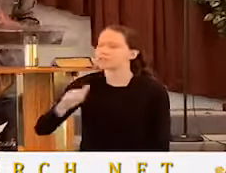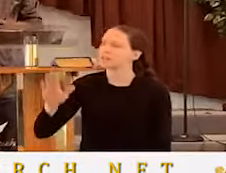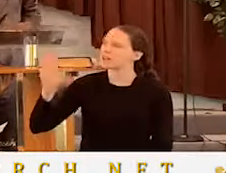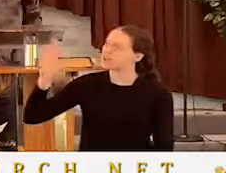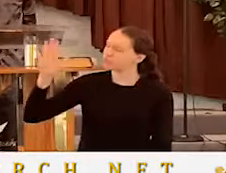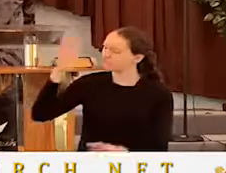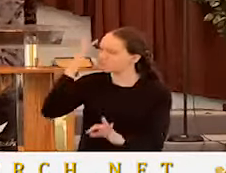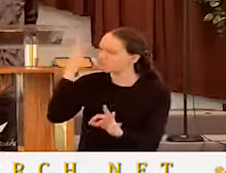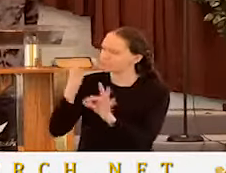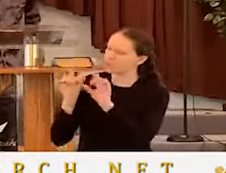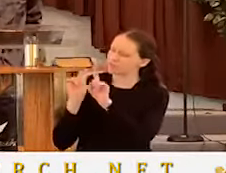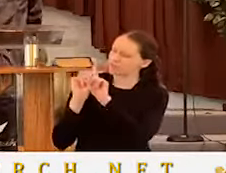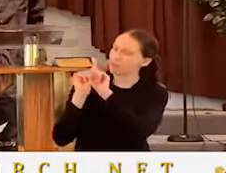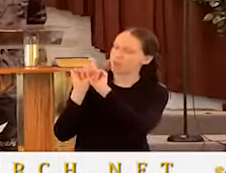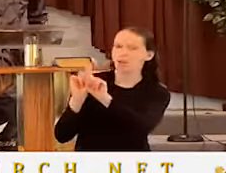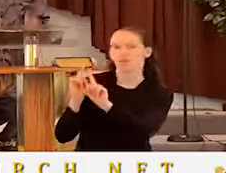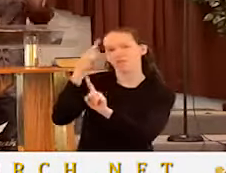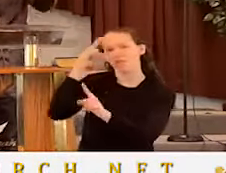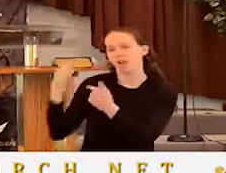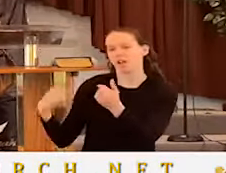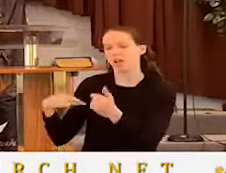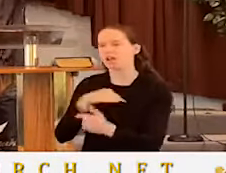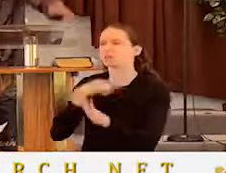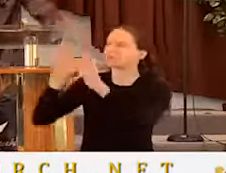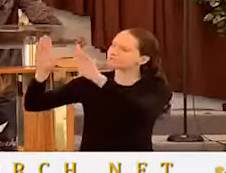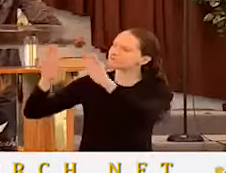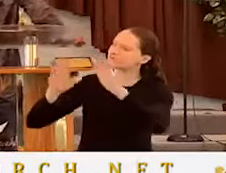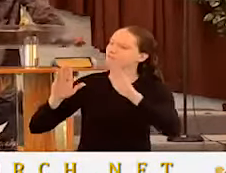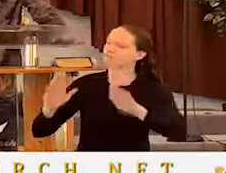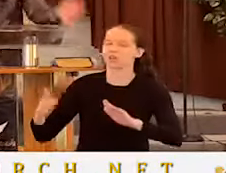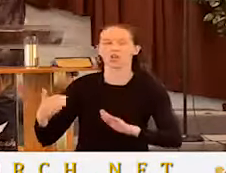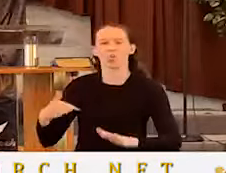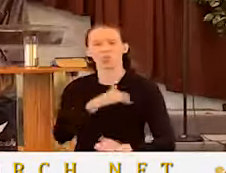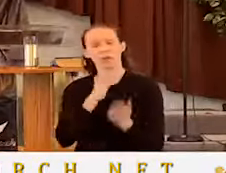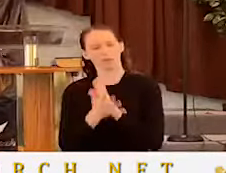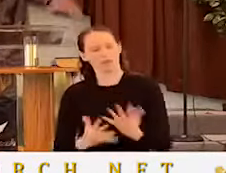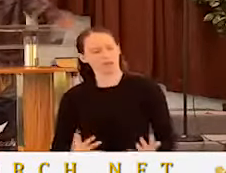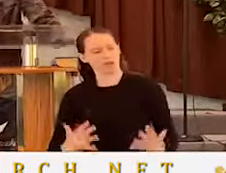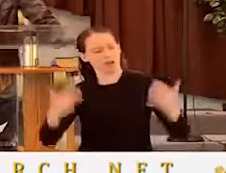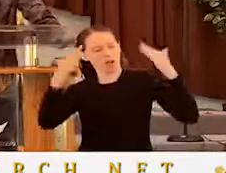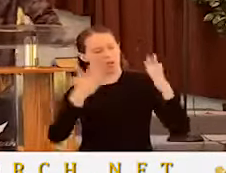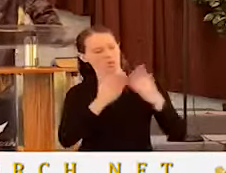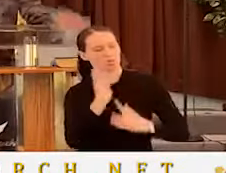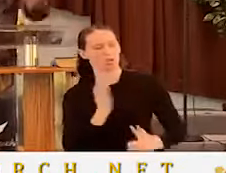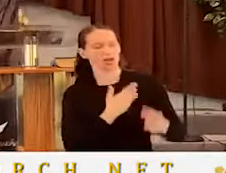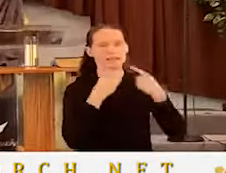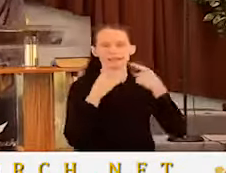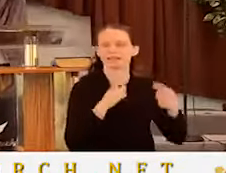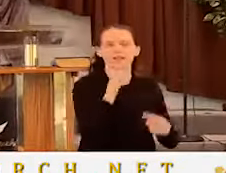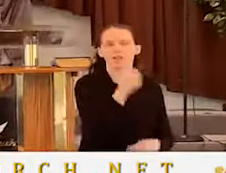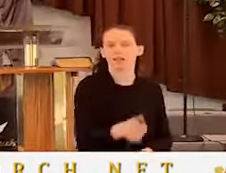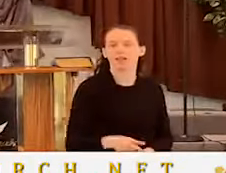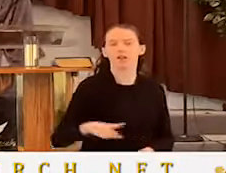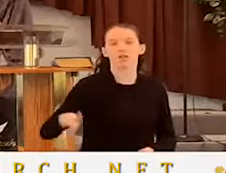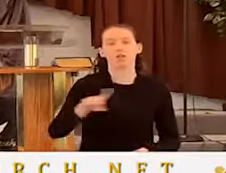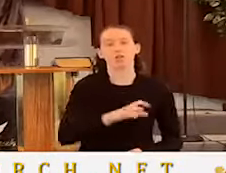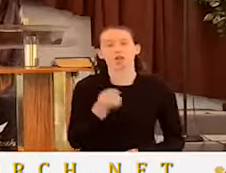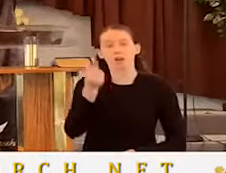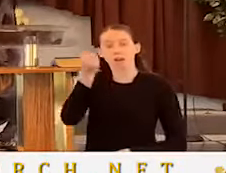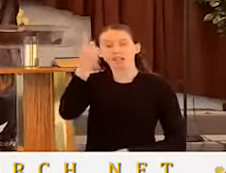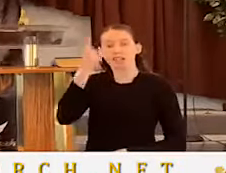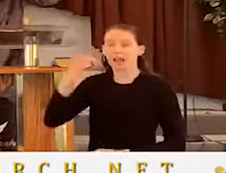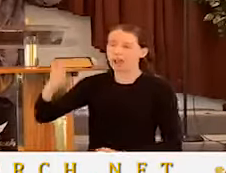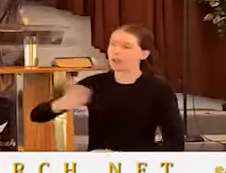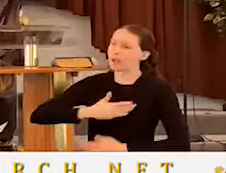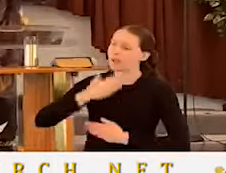his faithfulness unto us. Therefore, we are not consumed. Can I get a witness in here? Can anybody